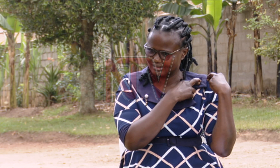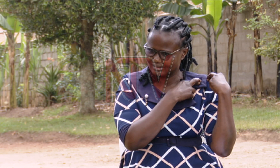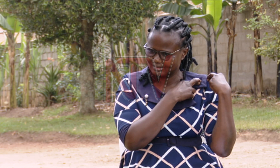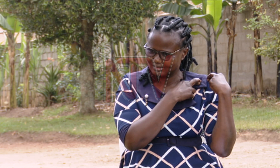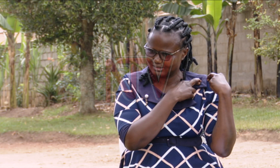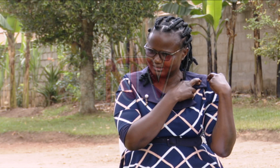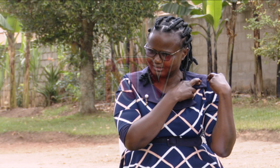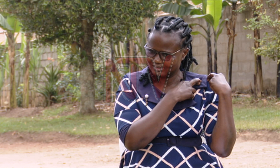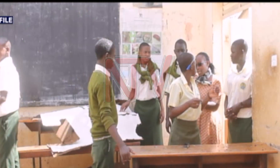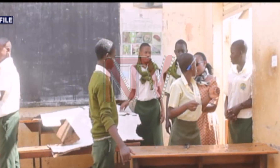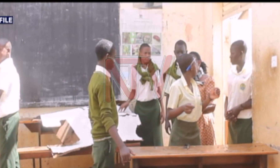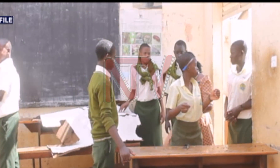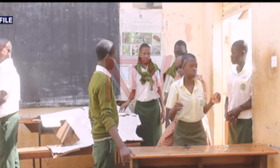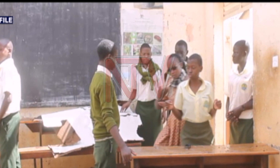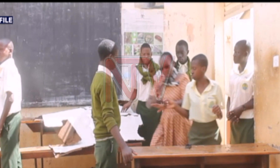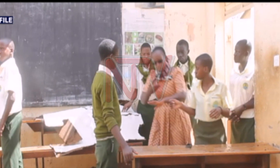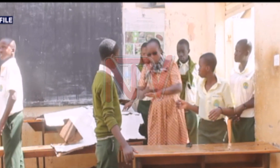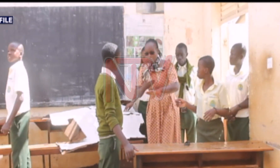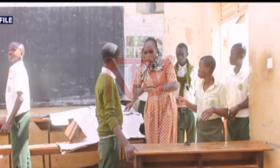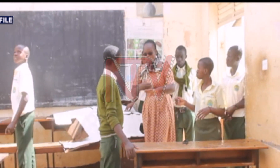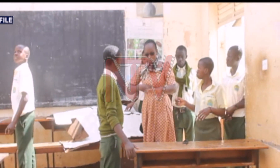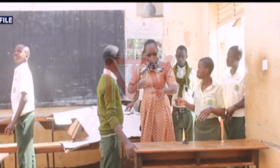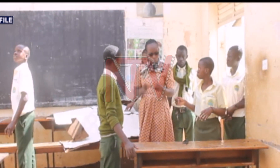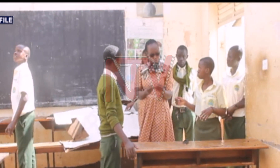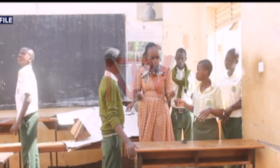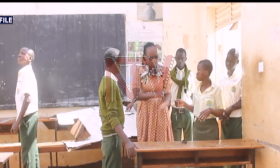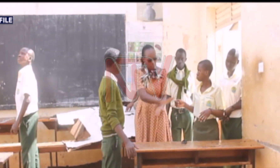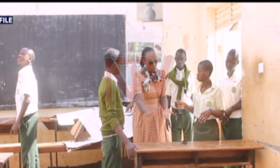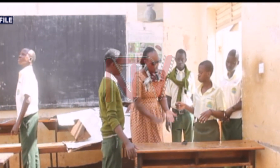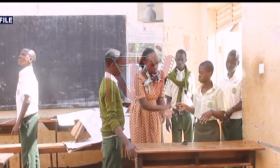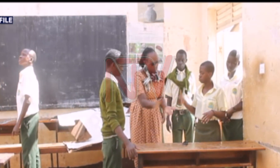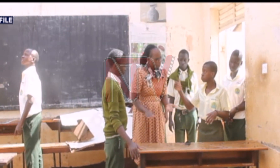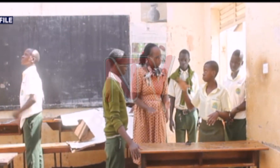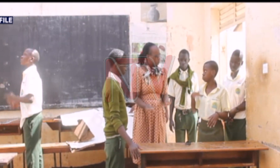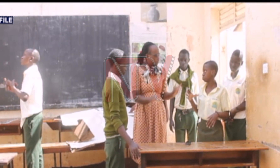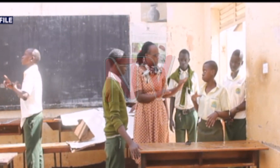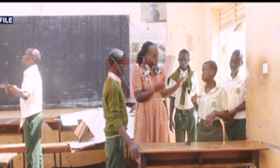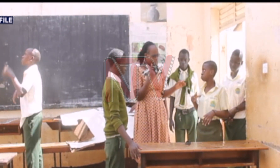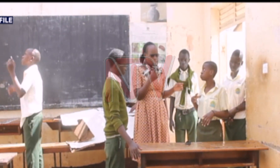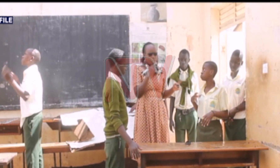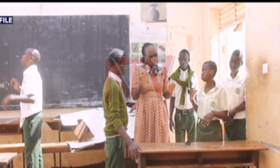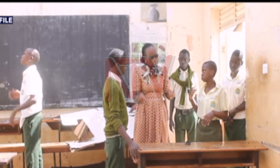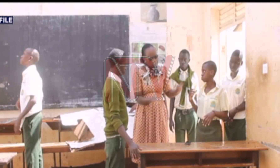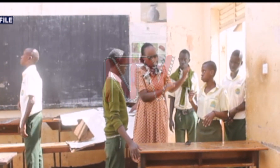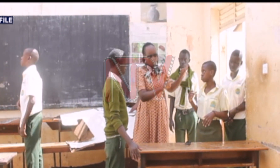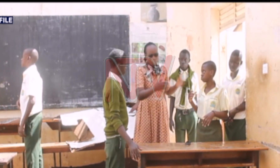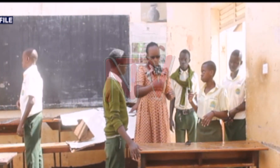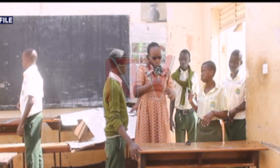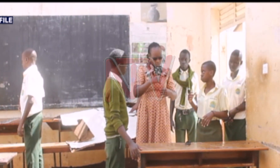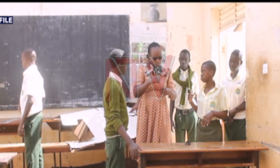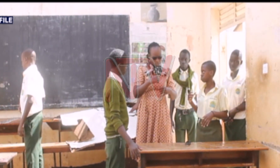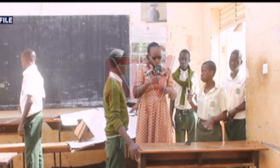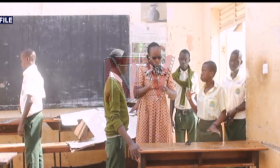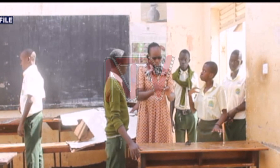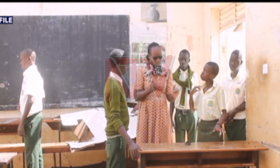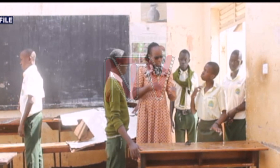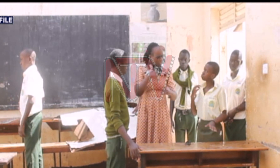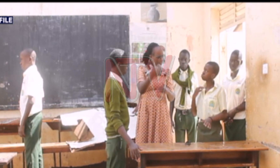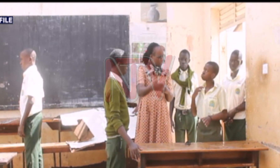are trained. Some of those who are hard of hearing have not gone to school and hardly communicate effectively when presenting their cases using